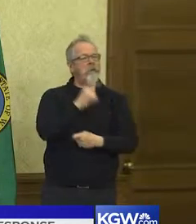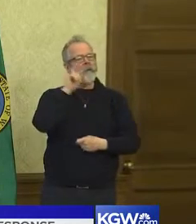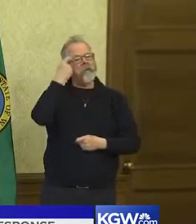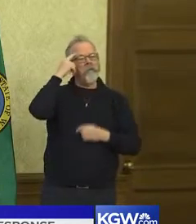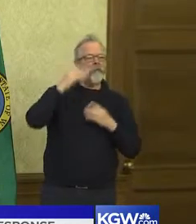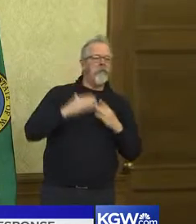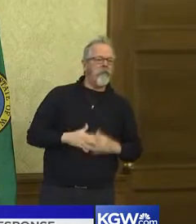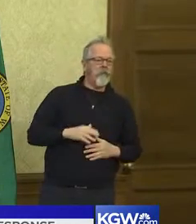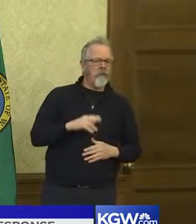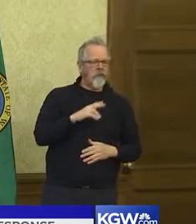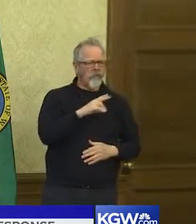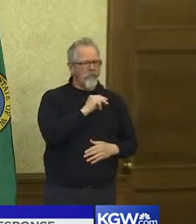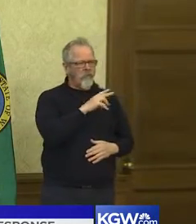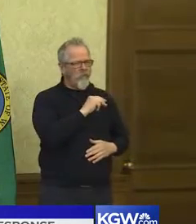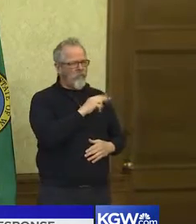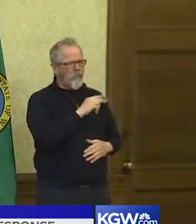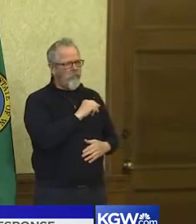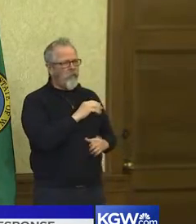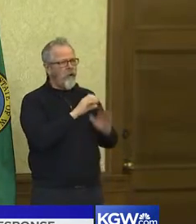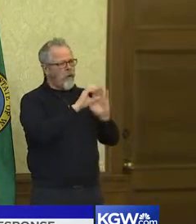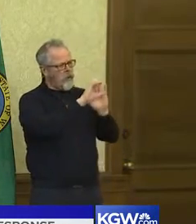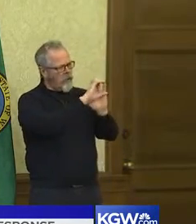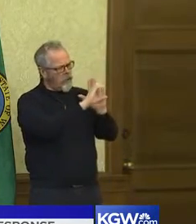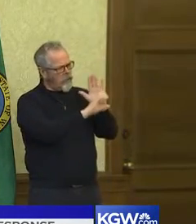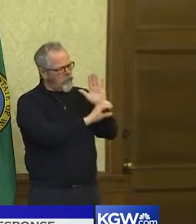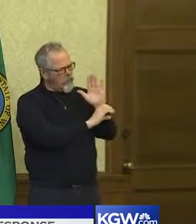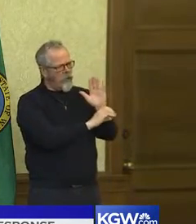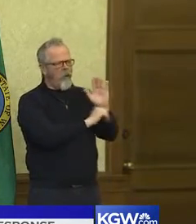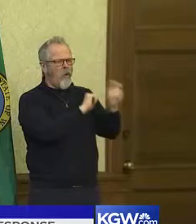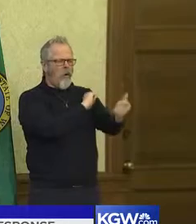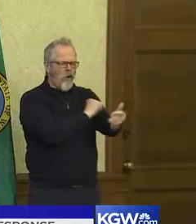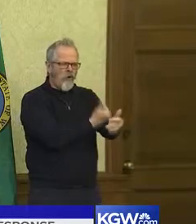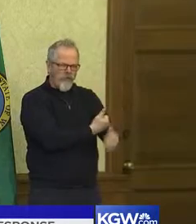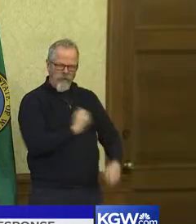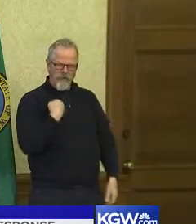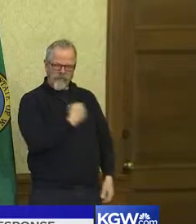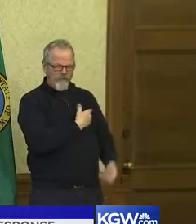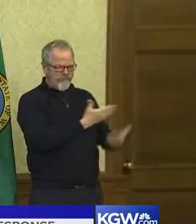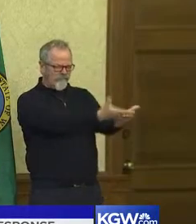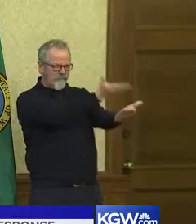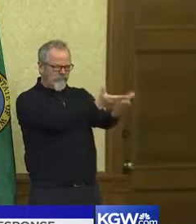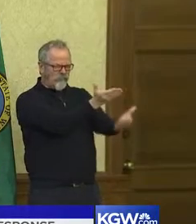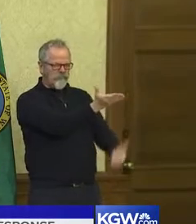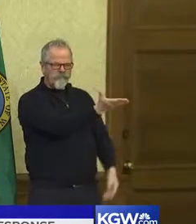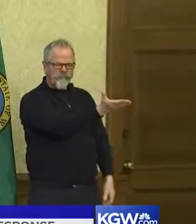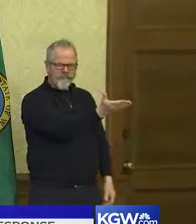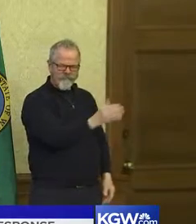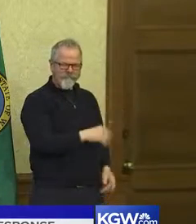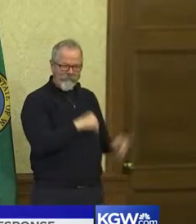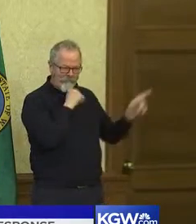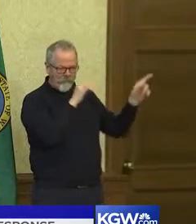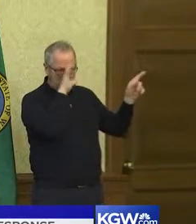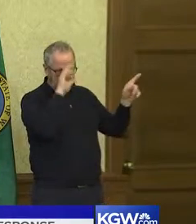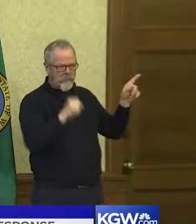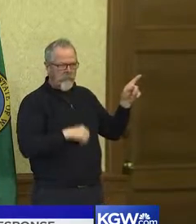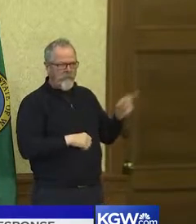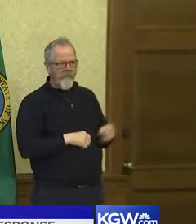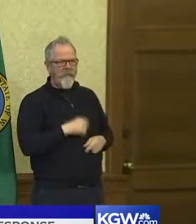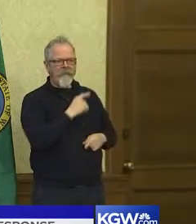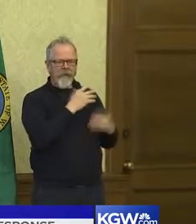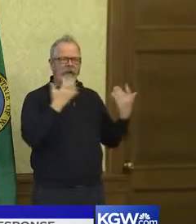and the people of the state of Washington. So that part is good. It's basically hands-off. We will make our own decisions here in the state of